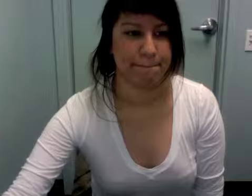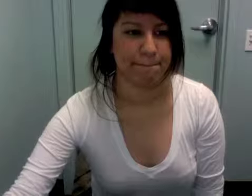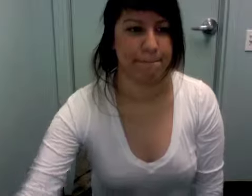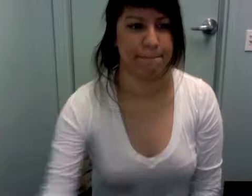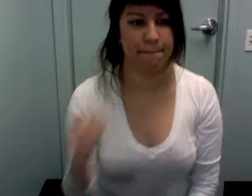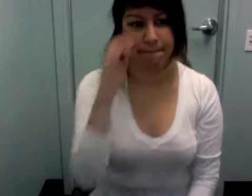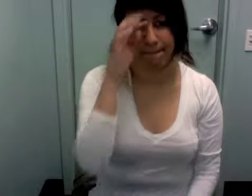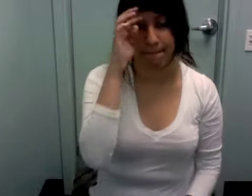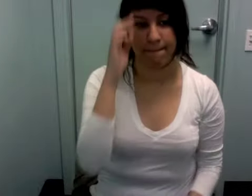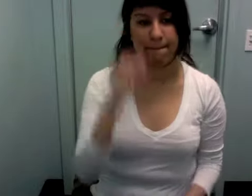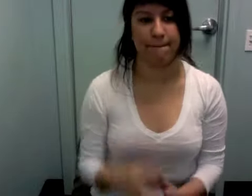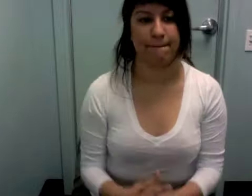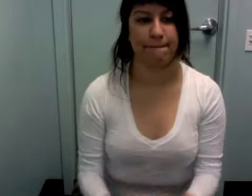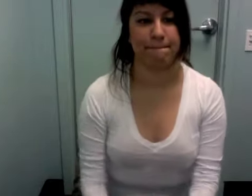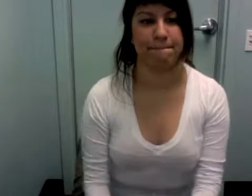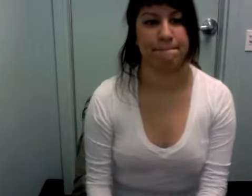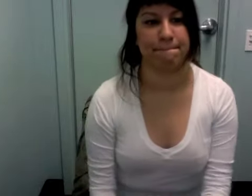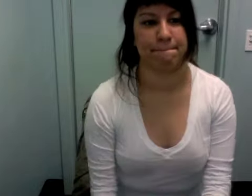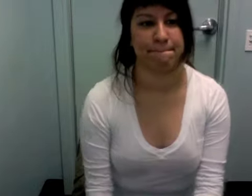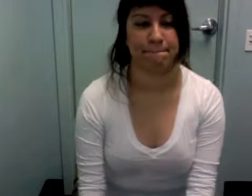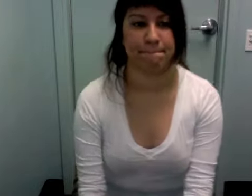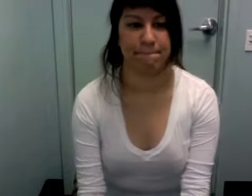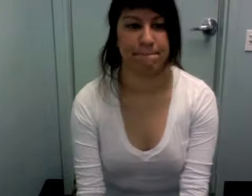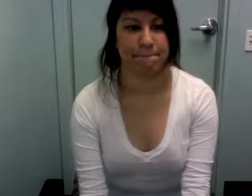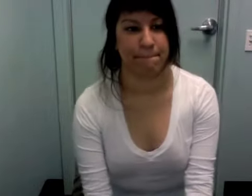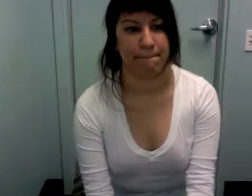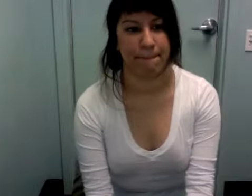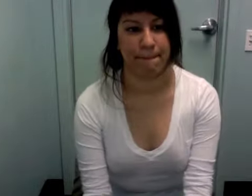For an elegant place setting, every course should have its own